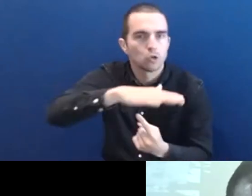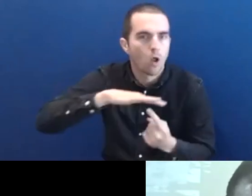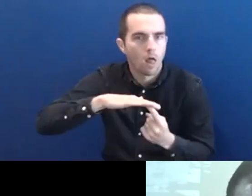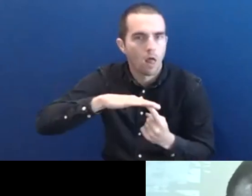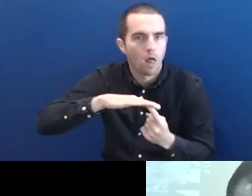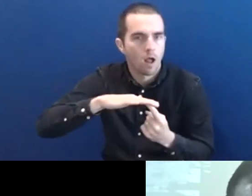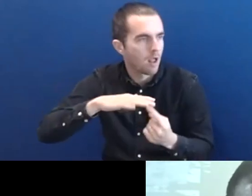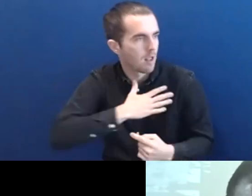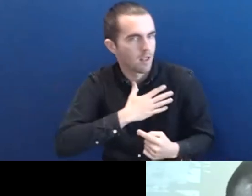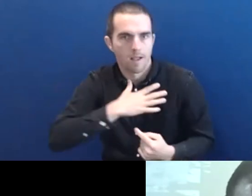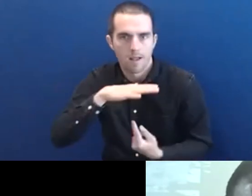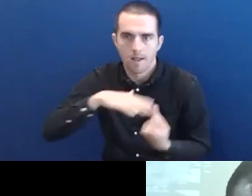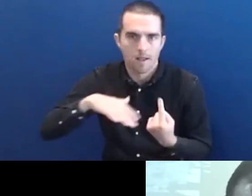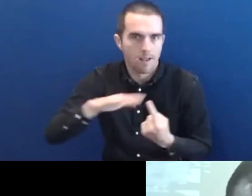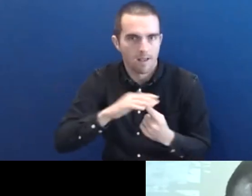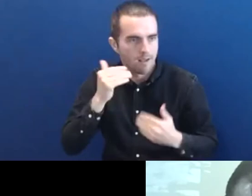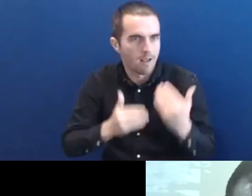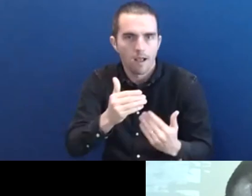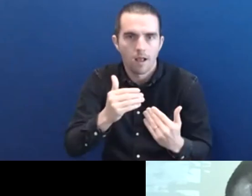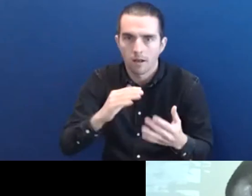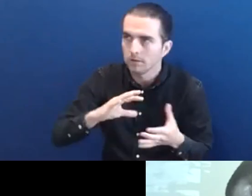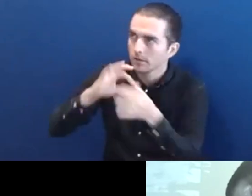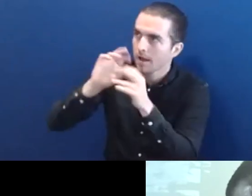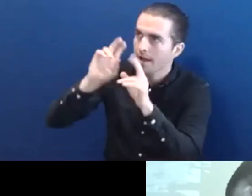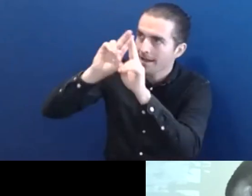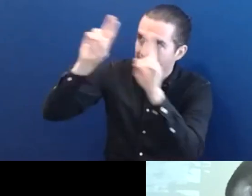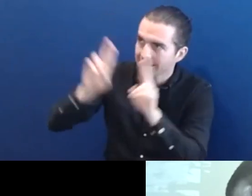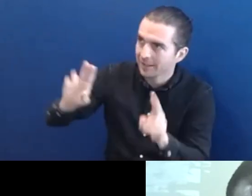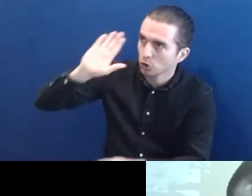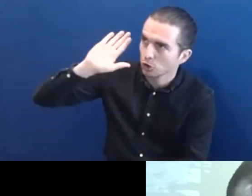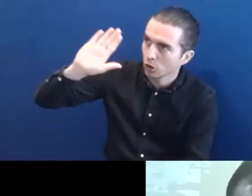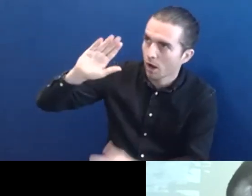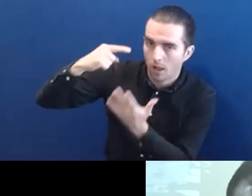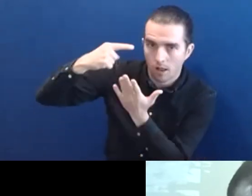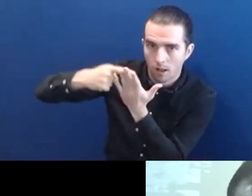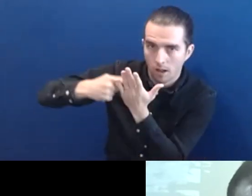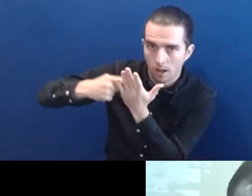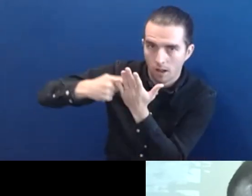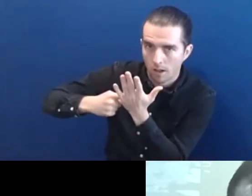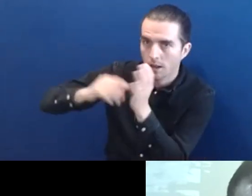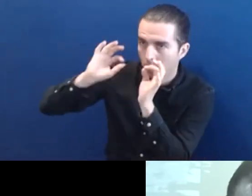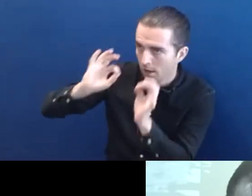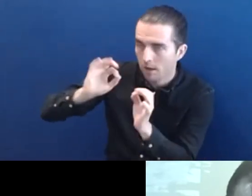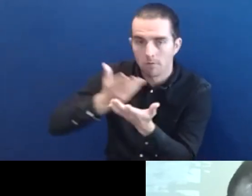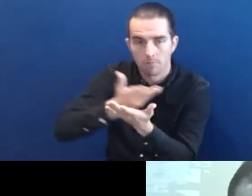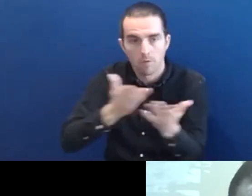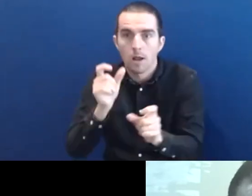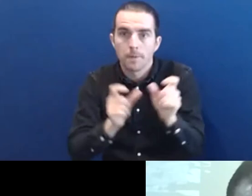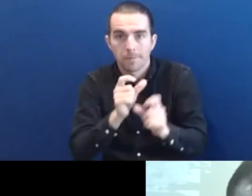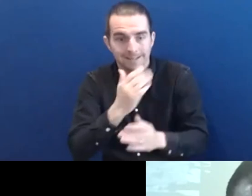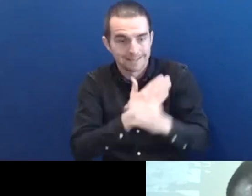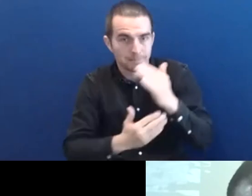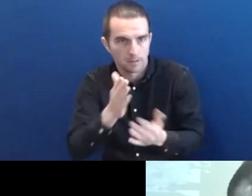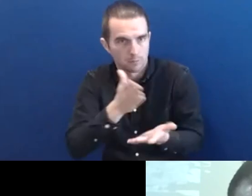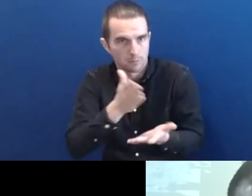protocols on the rights of people with disabilities, and also to implement our